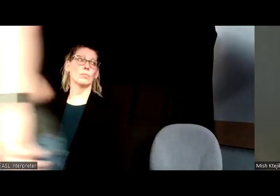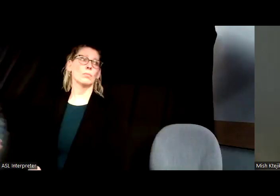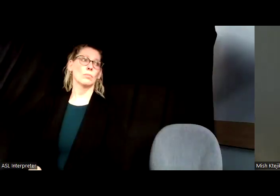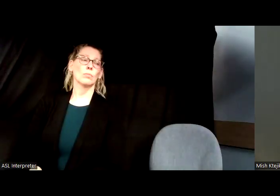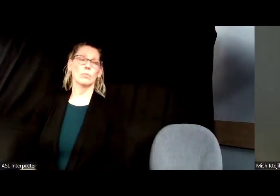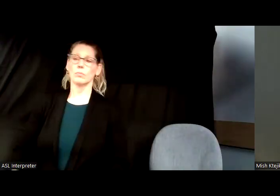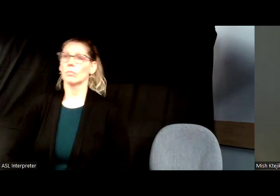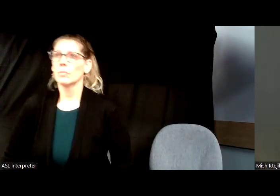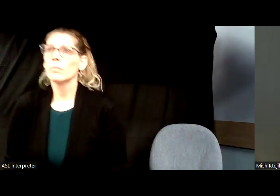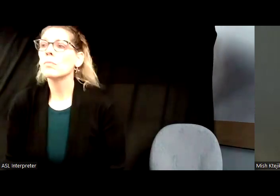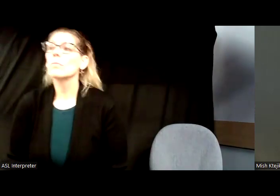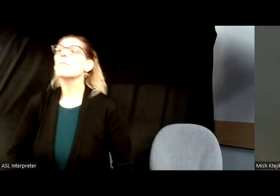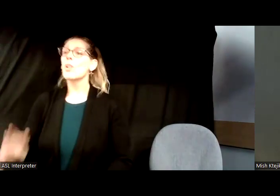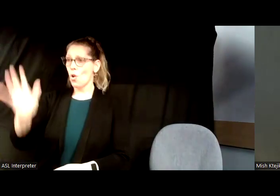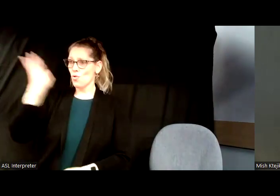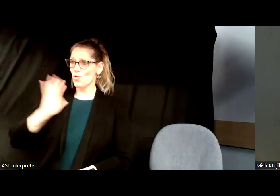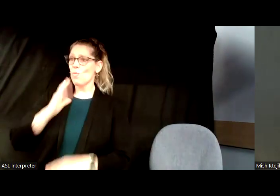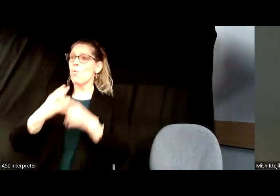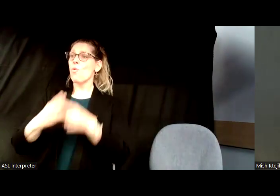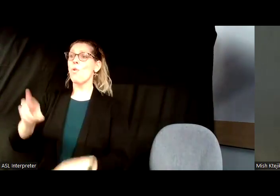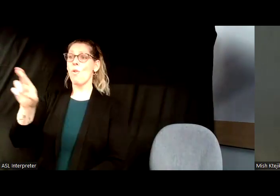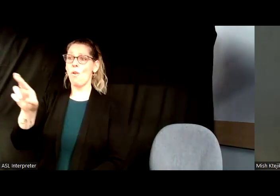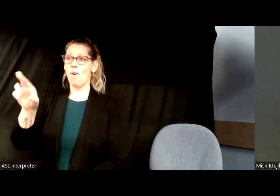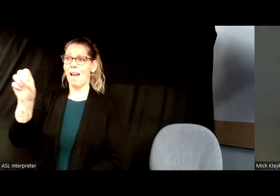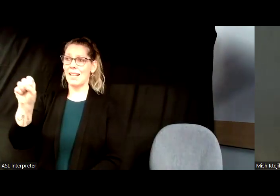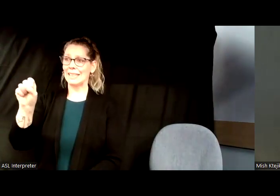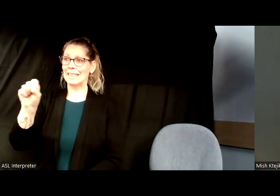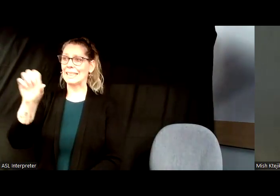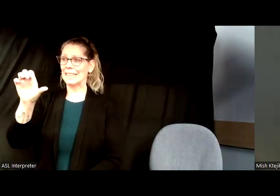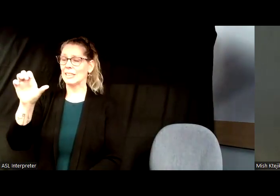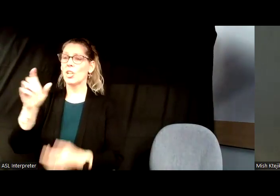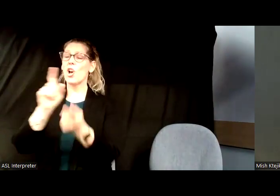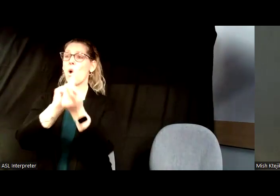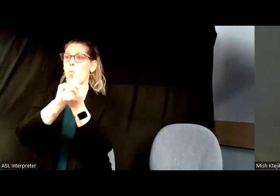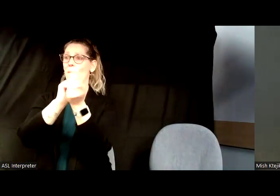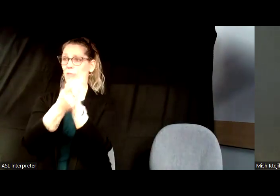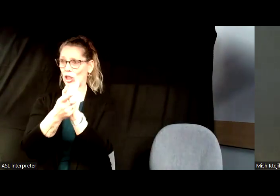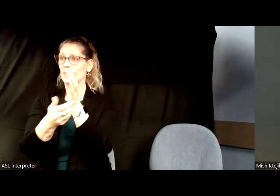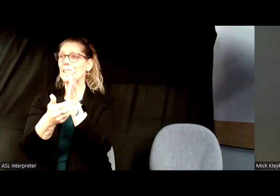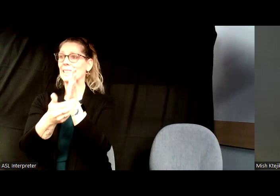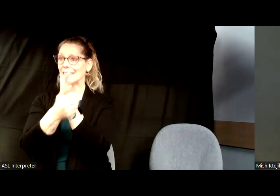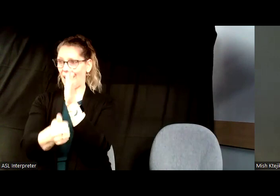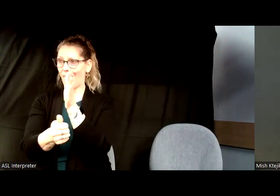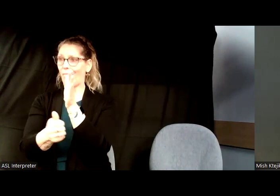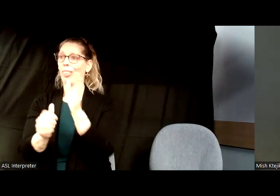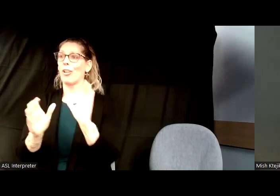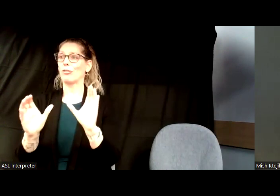it's currently CDI. And now it's It's called an RSC, reverse skills